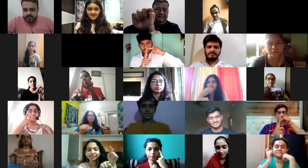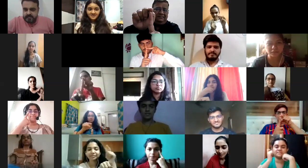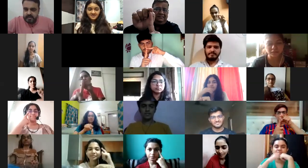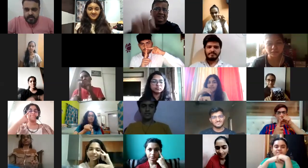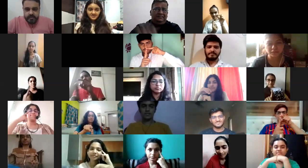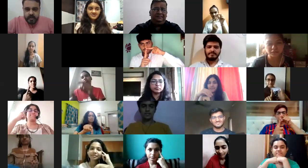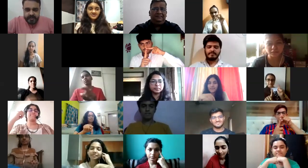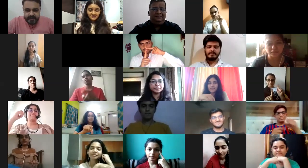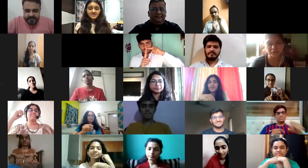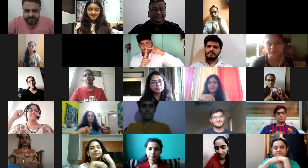All of you got it?